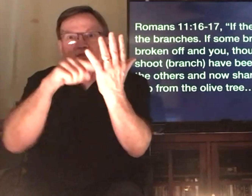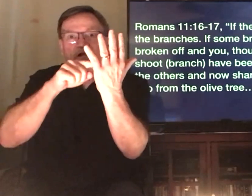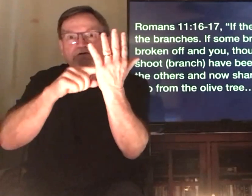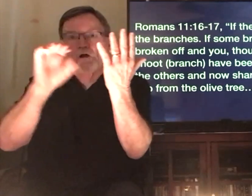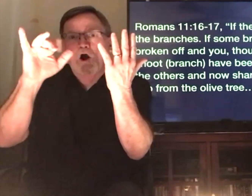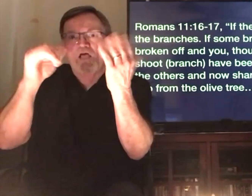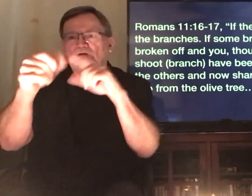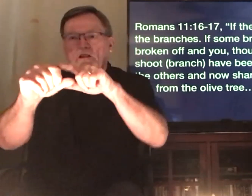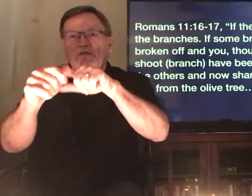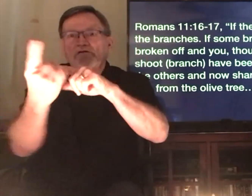16.